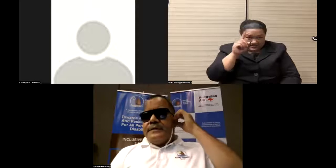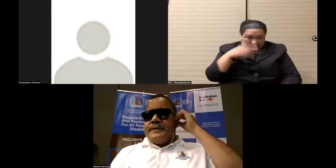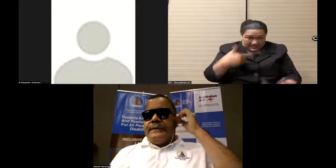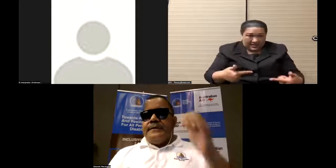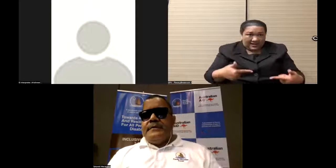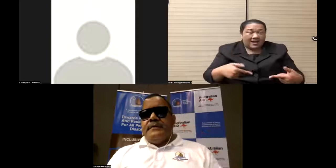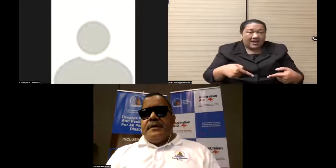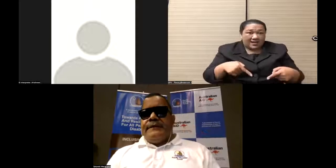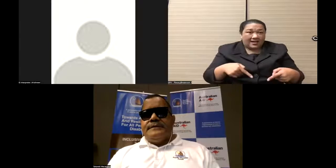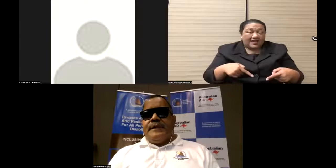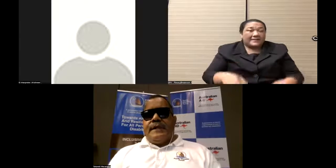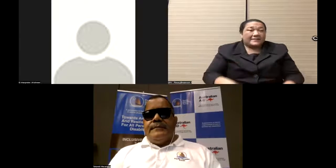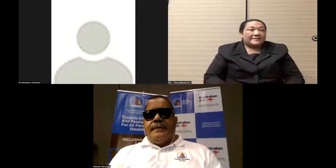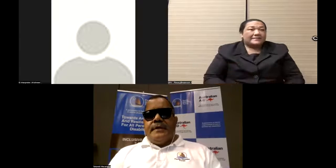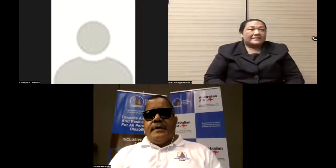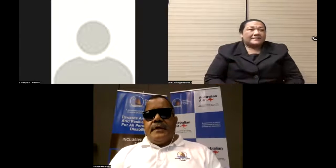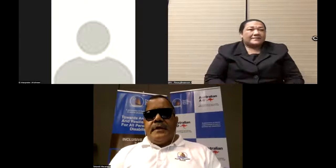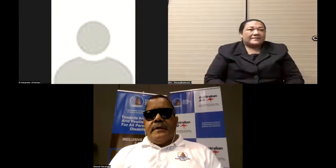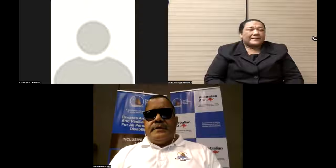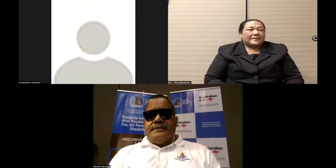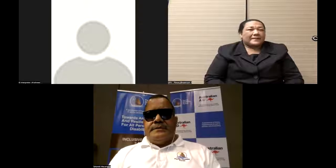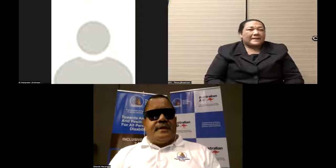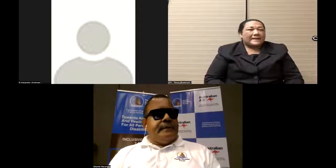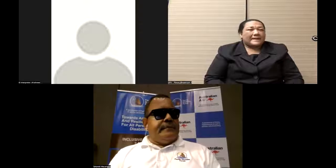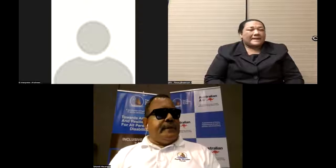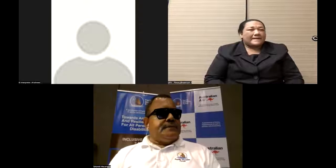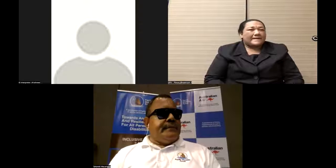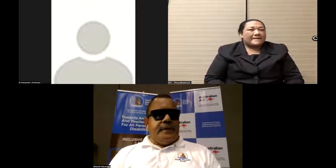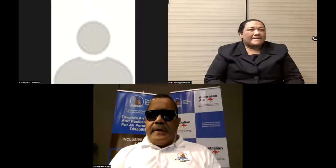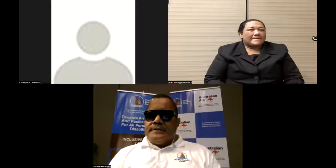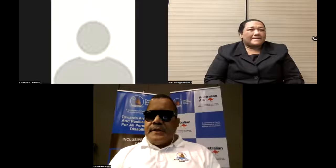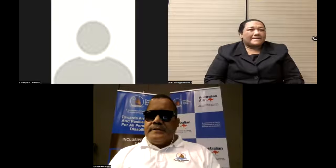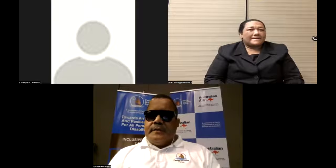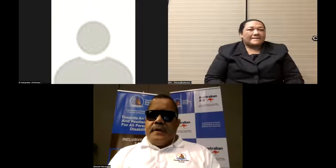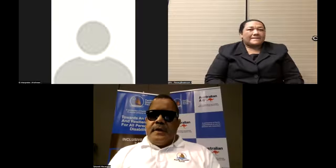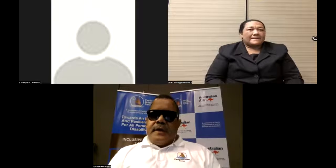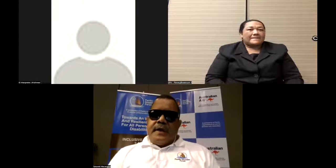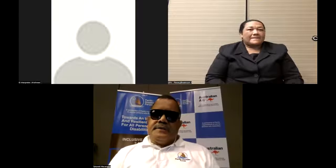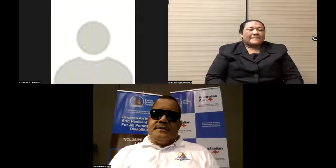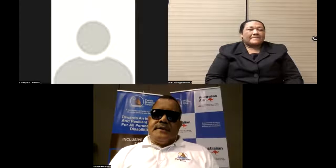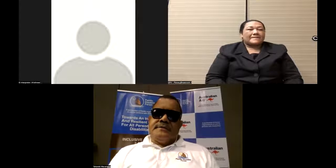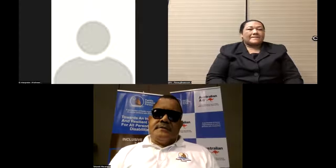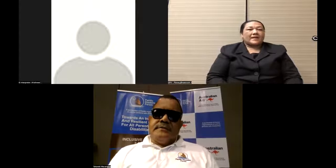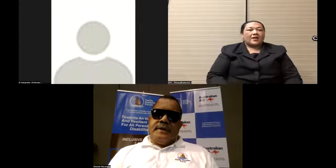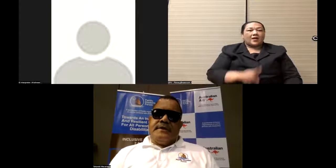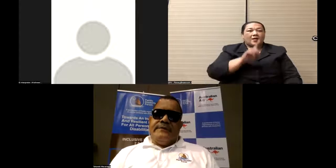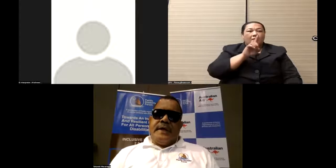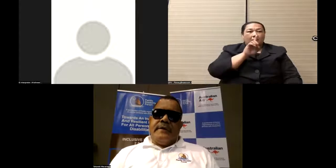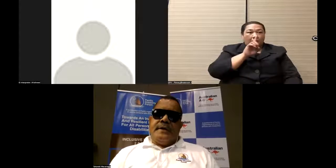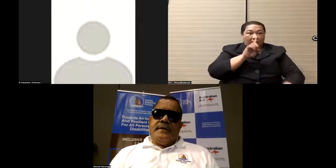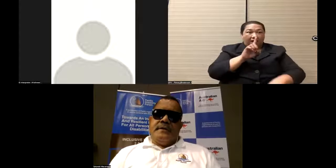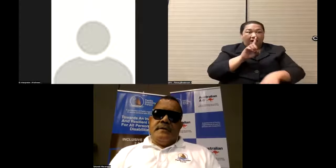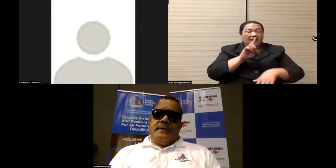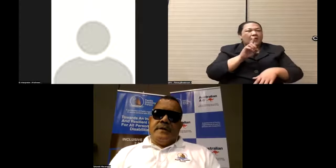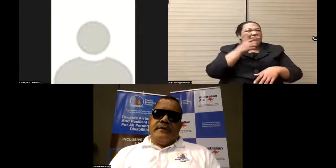We are 1:47 Fiji time. We are 7 minutes, I believe, behind schedule. I suggest we take the